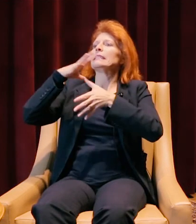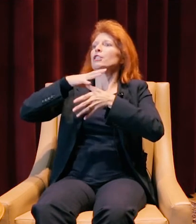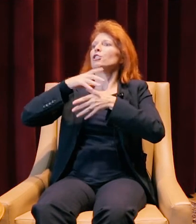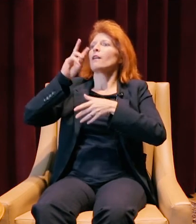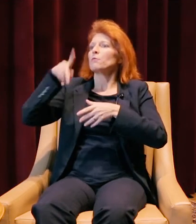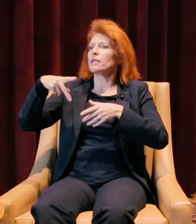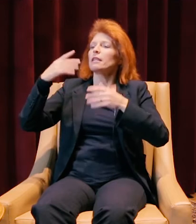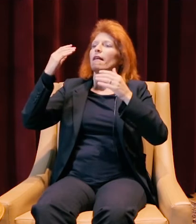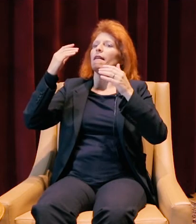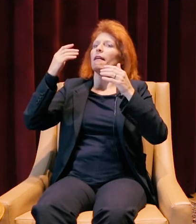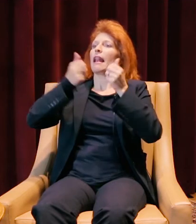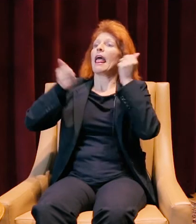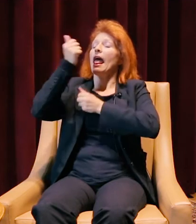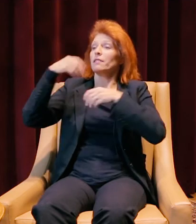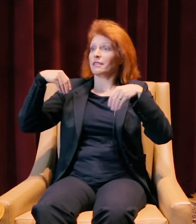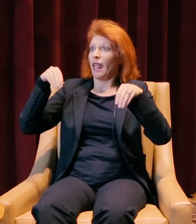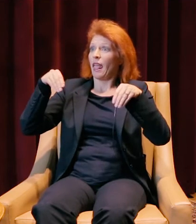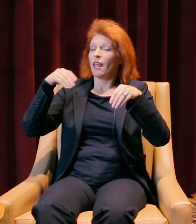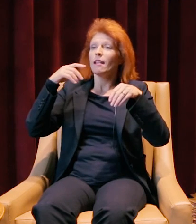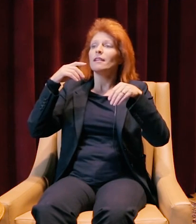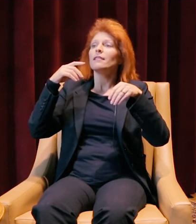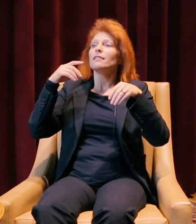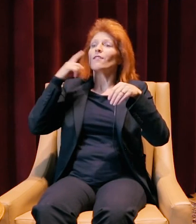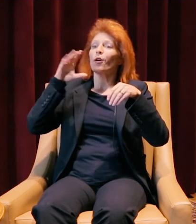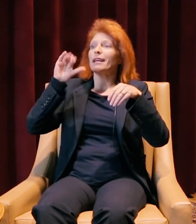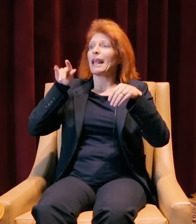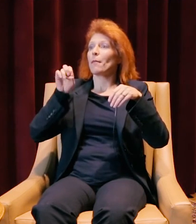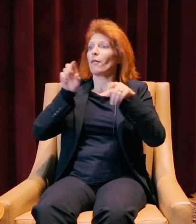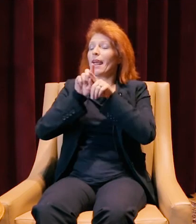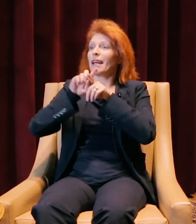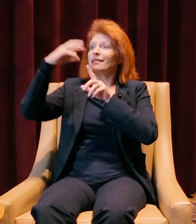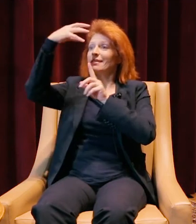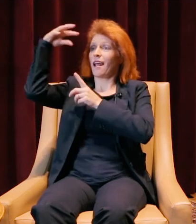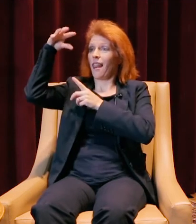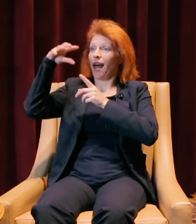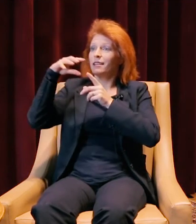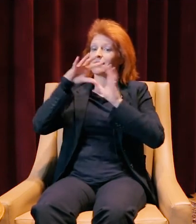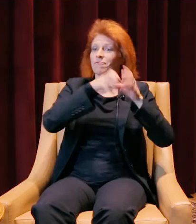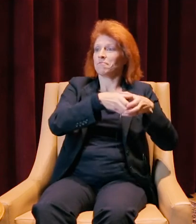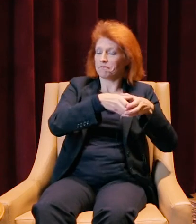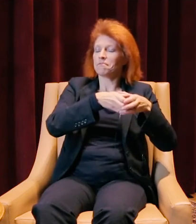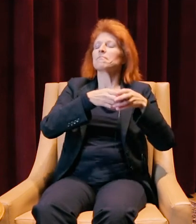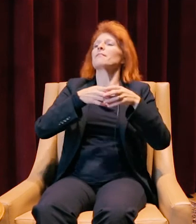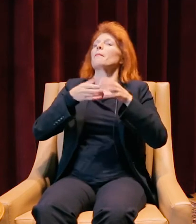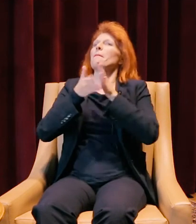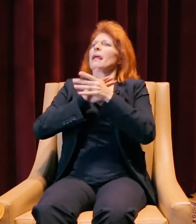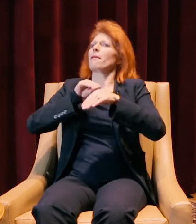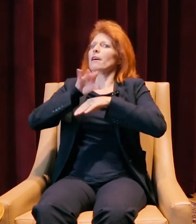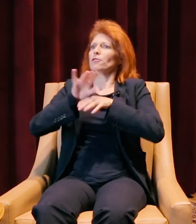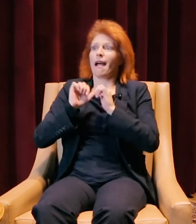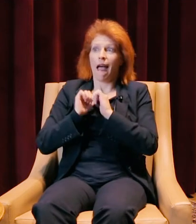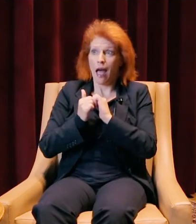and as a head of sales for the cable and satellite divisions. How I became an